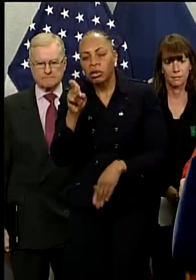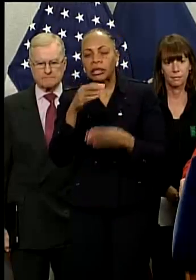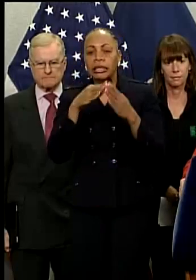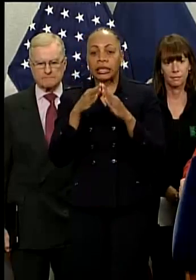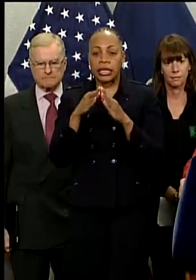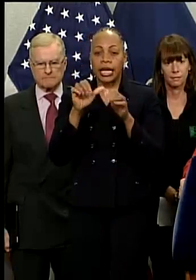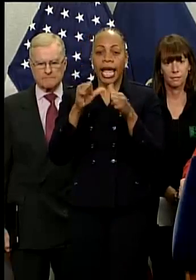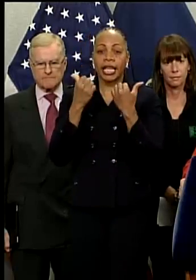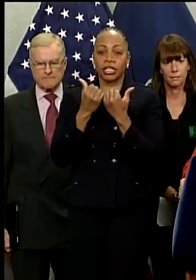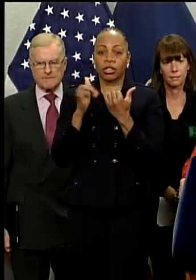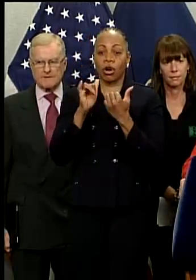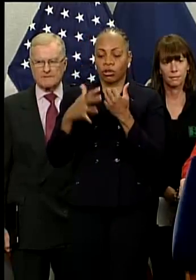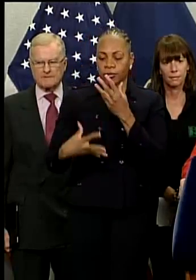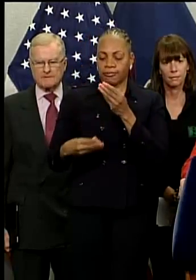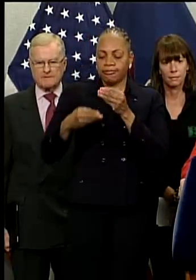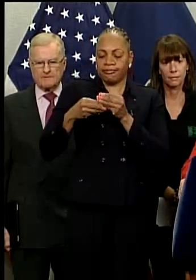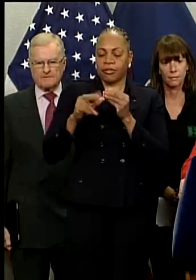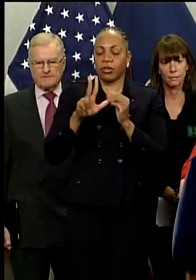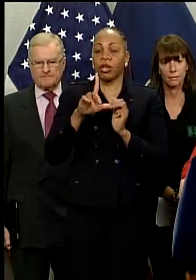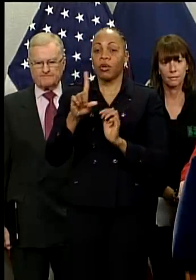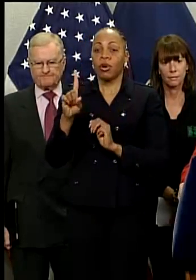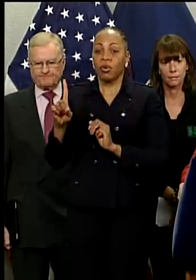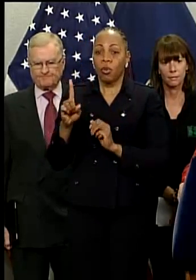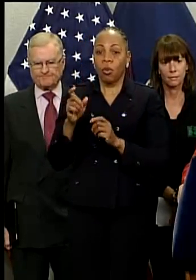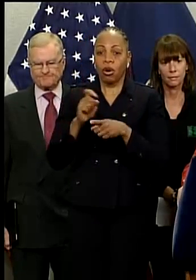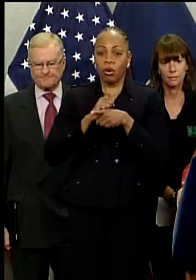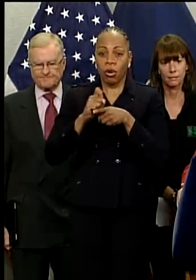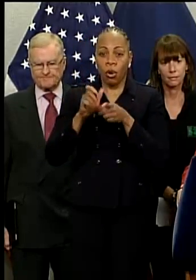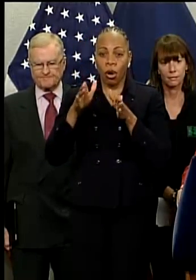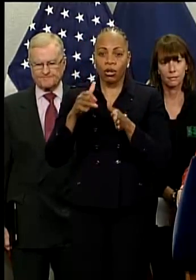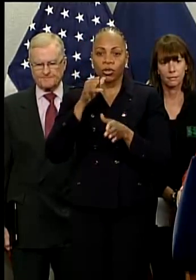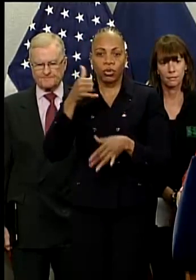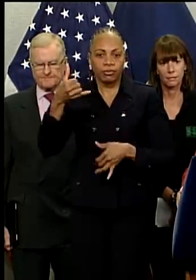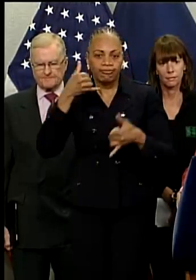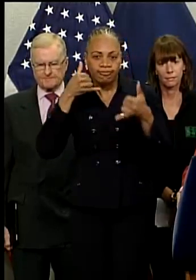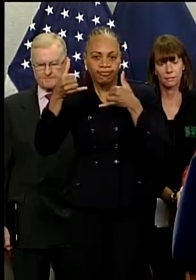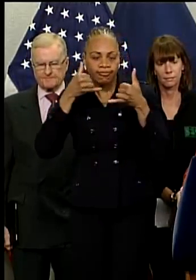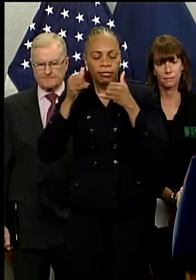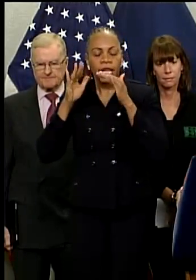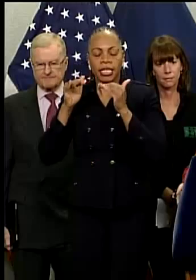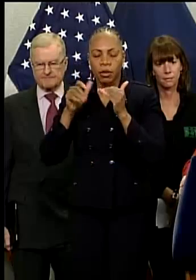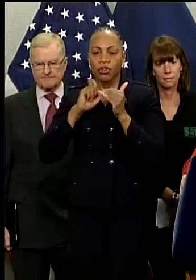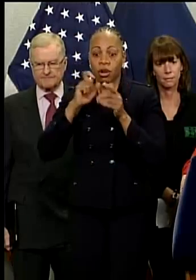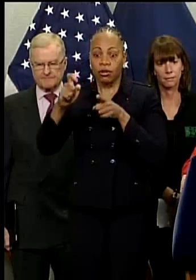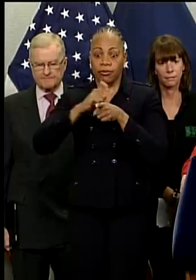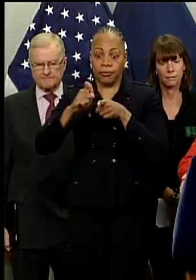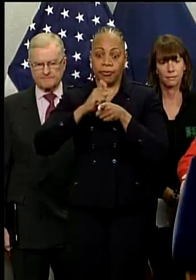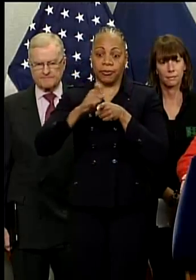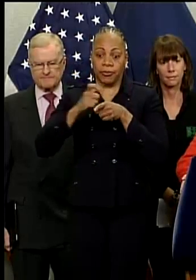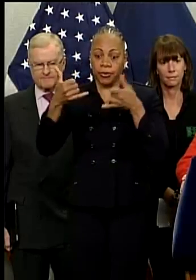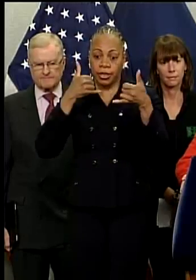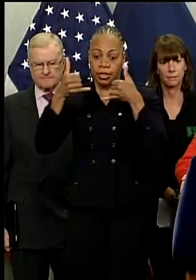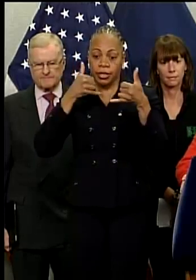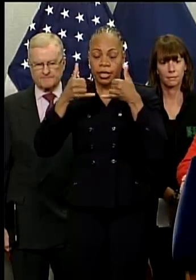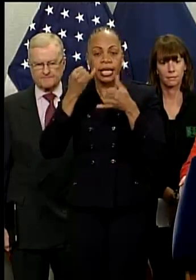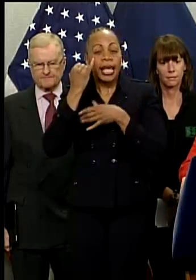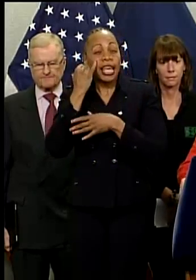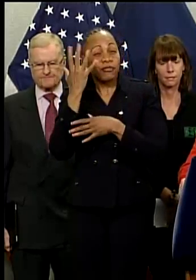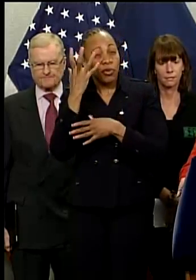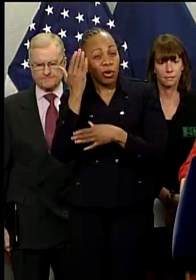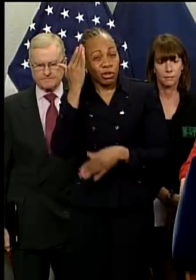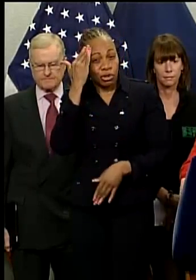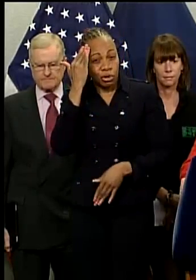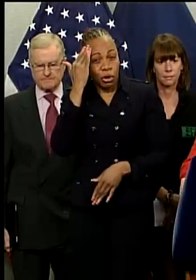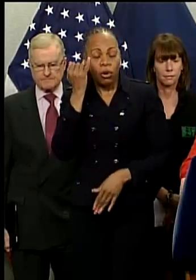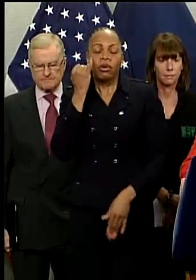additional 311 call takers to handle what we expect to be a higher than normal volume of calls. But if you want to know whether the plow is coming